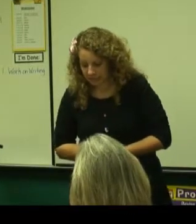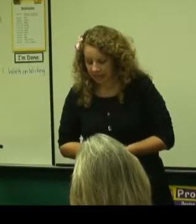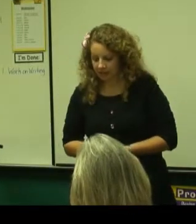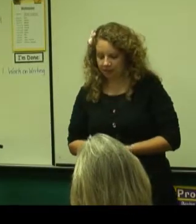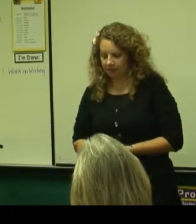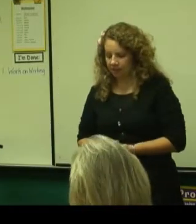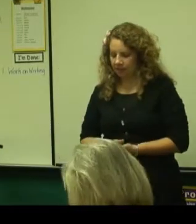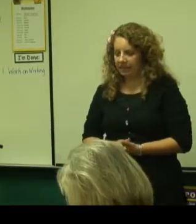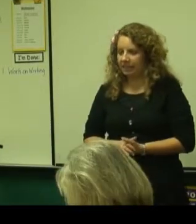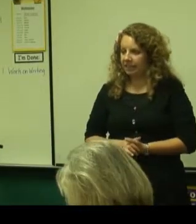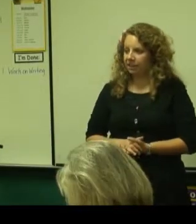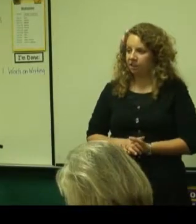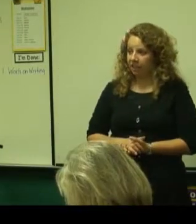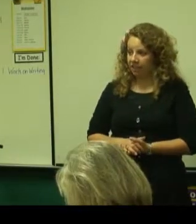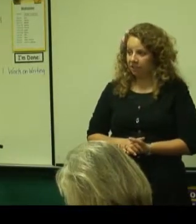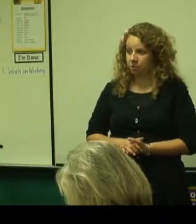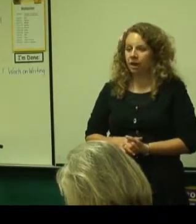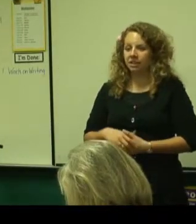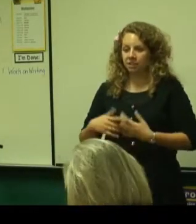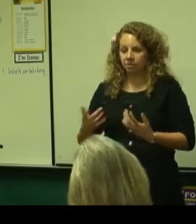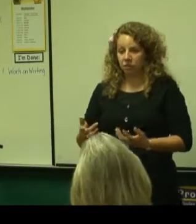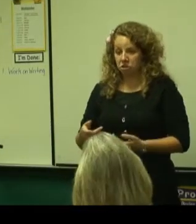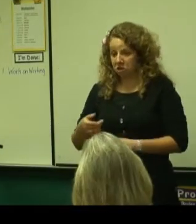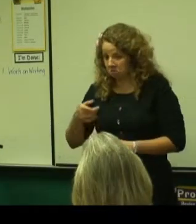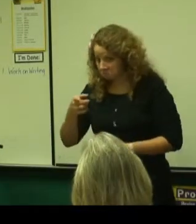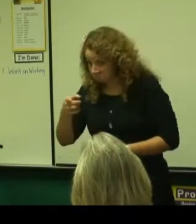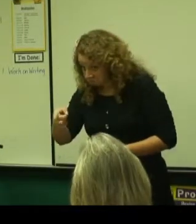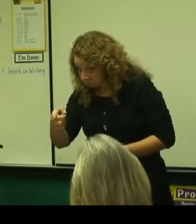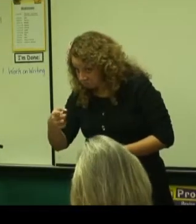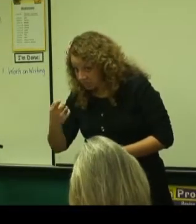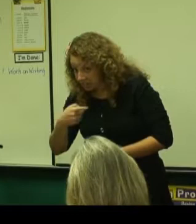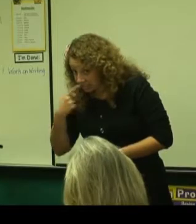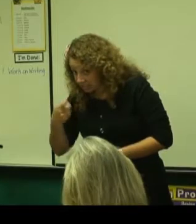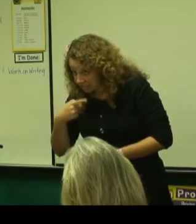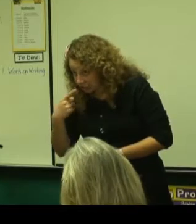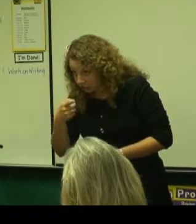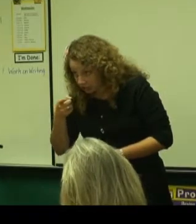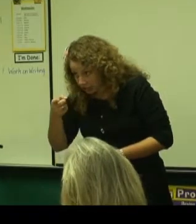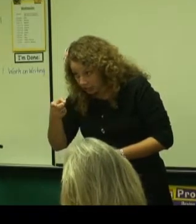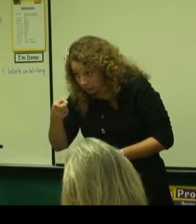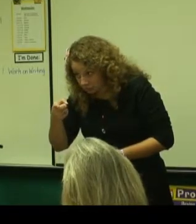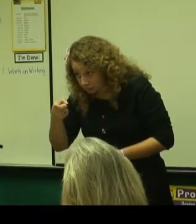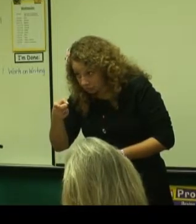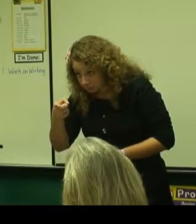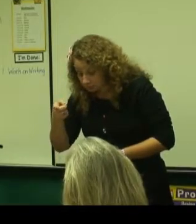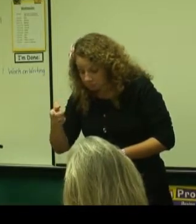10. He hearing he. So we're asking a question. He hearing he.